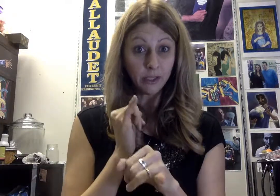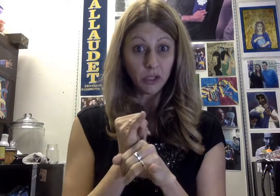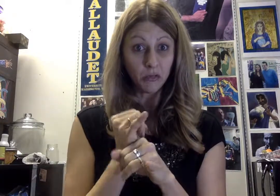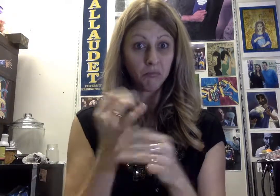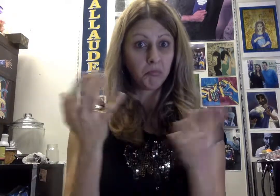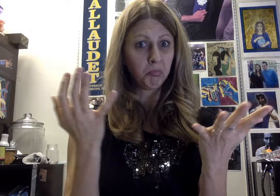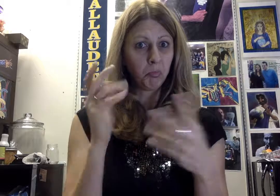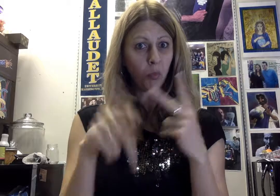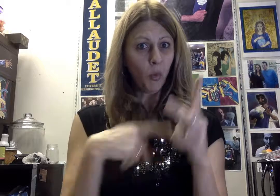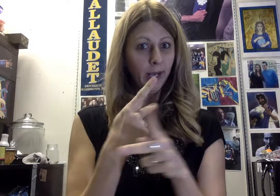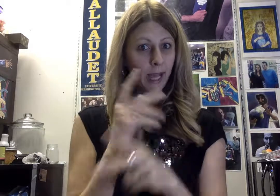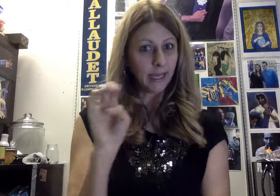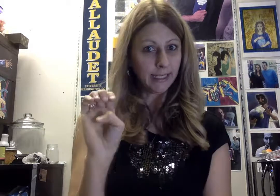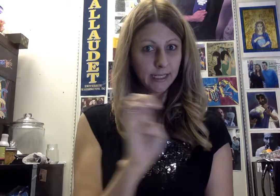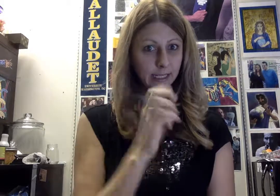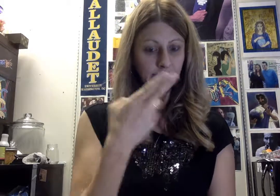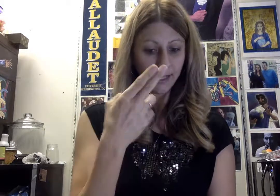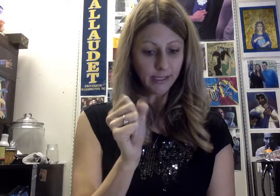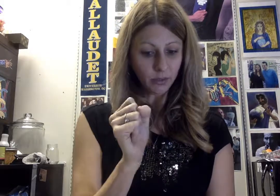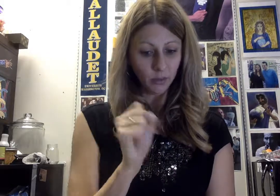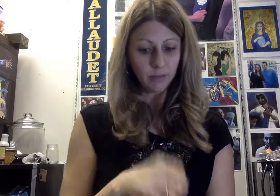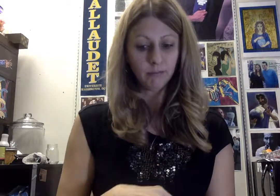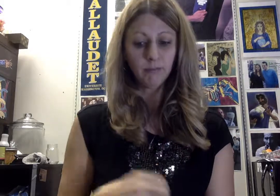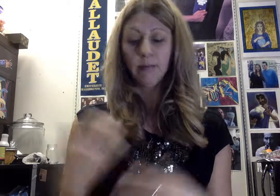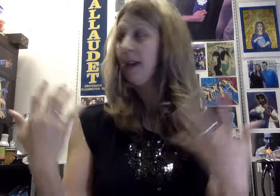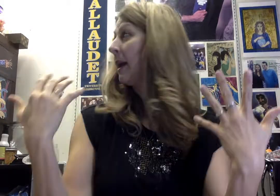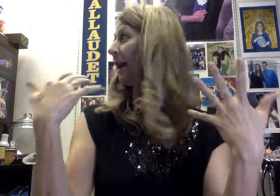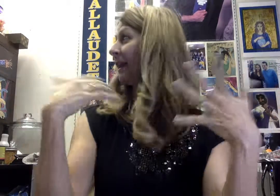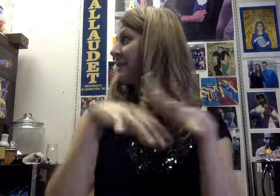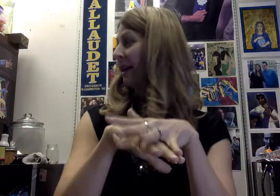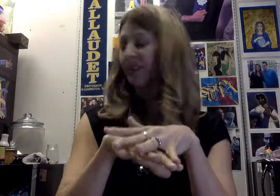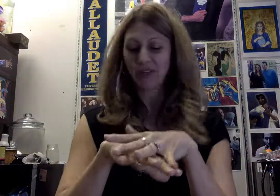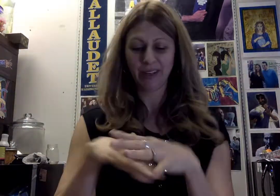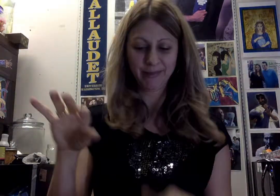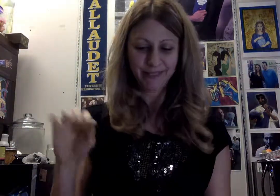institute. What kind is East High School? It's mainstreamed.